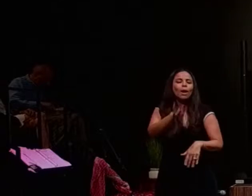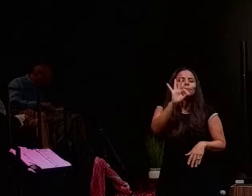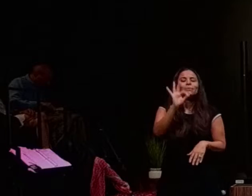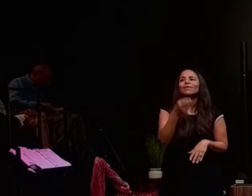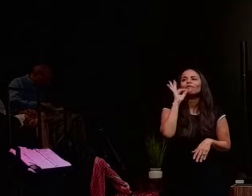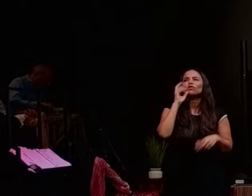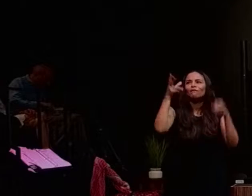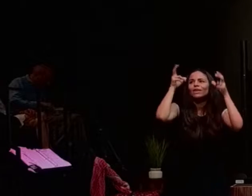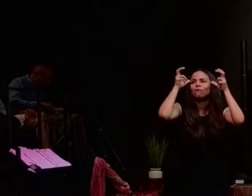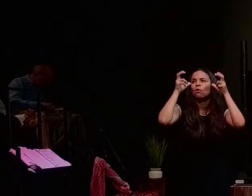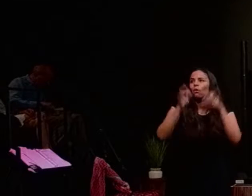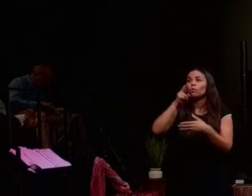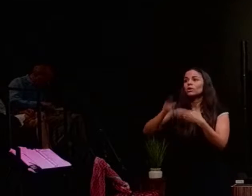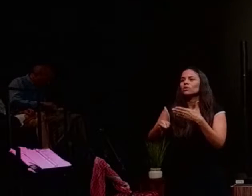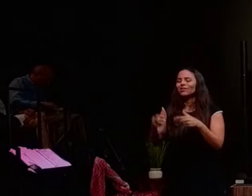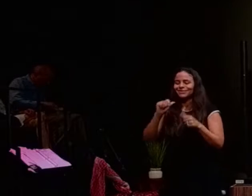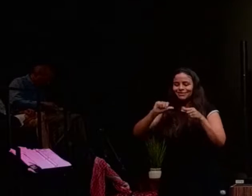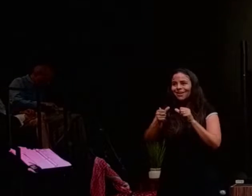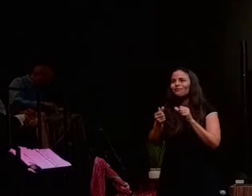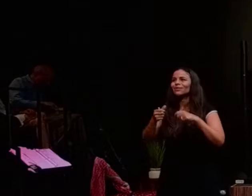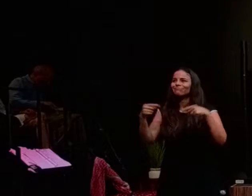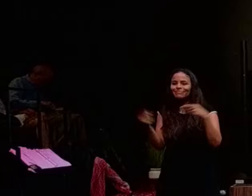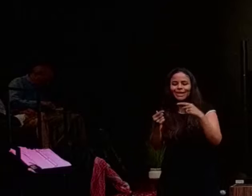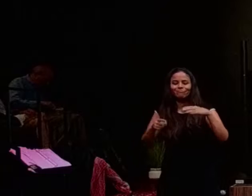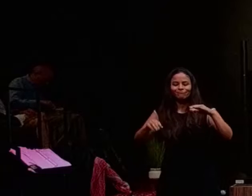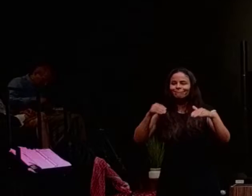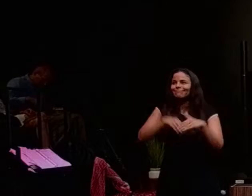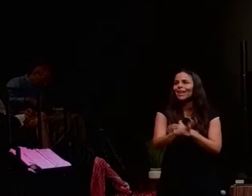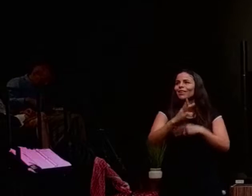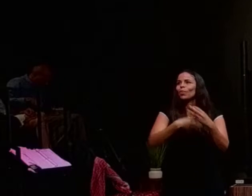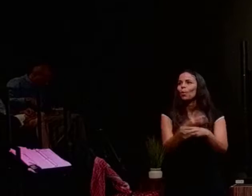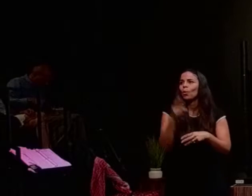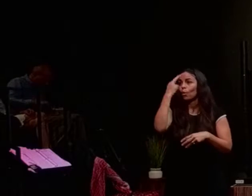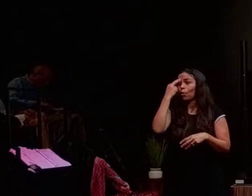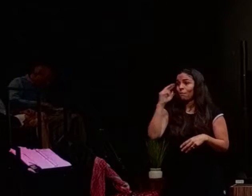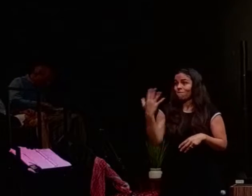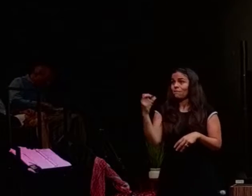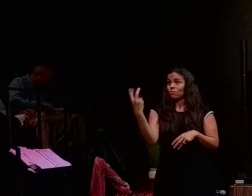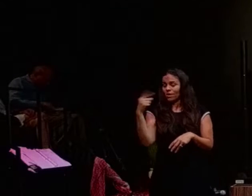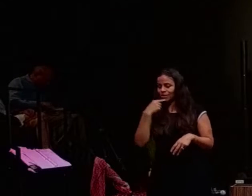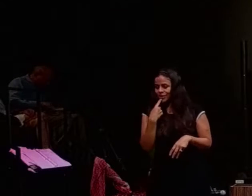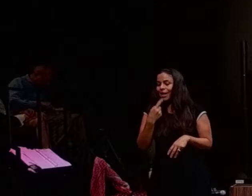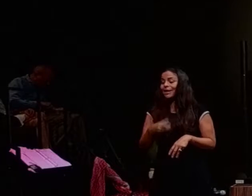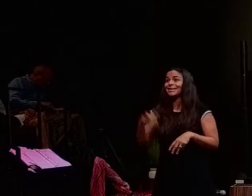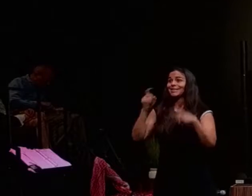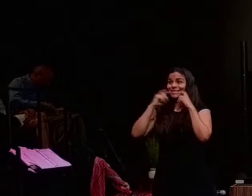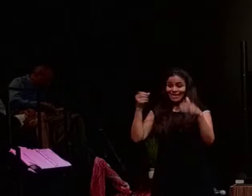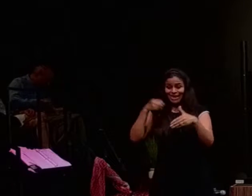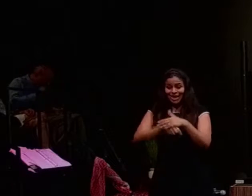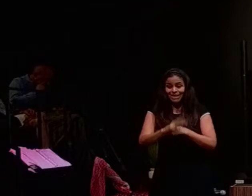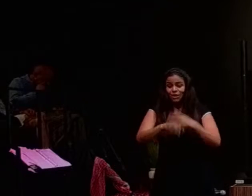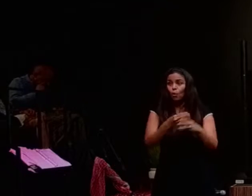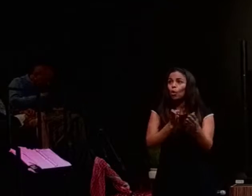evil. And as a result, suffering entered the world in Genesis 3. Romans 5:12 says, therefore, just as sin entered the world through